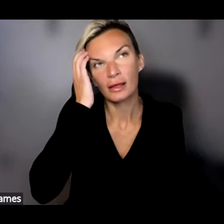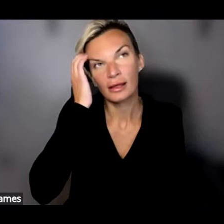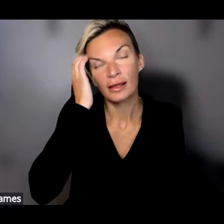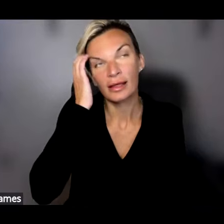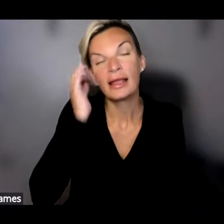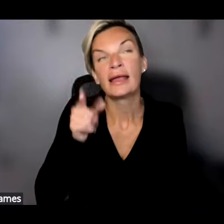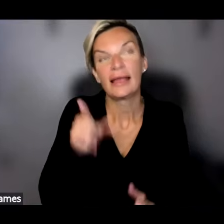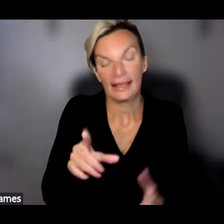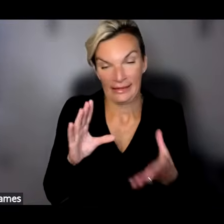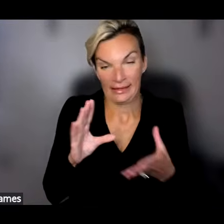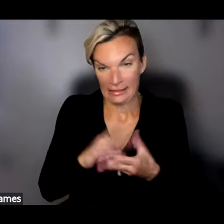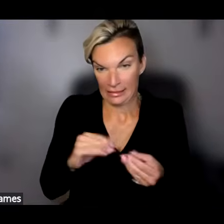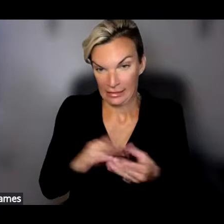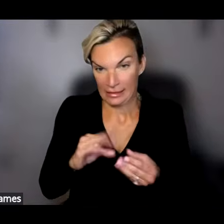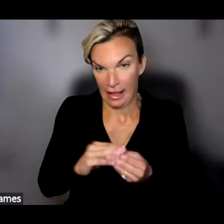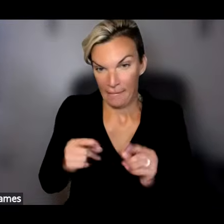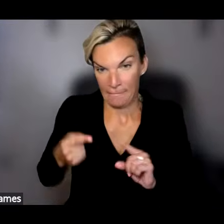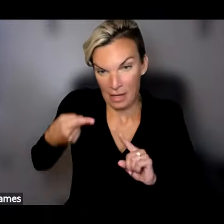purpose.